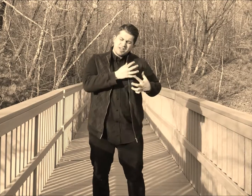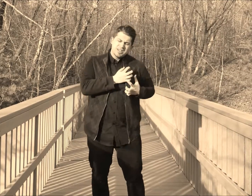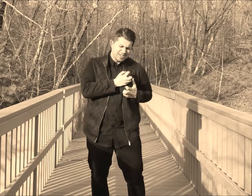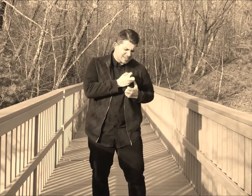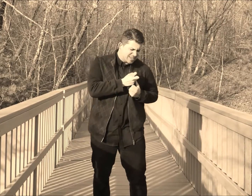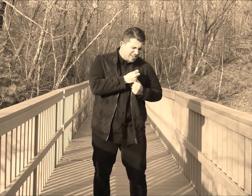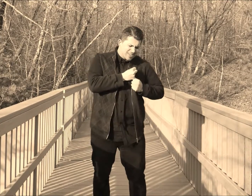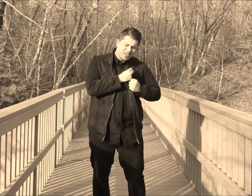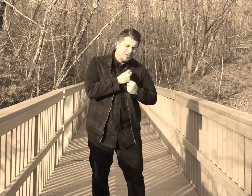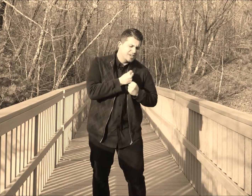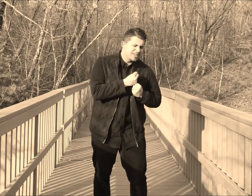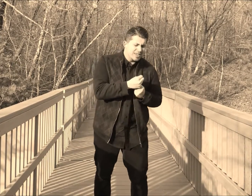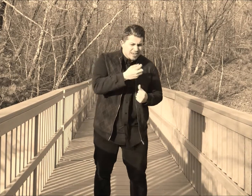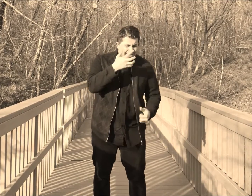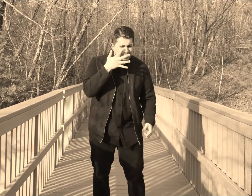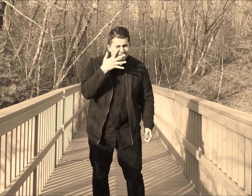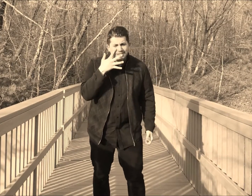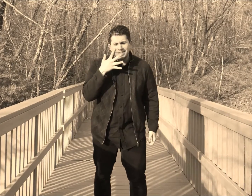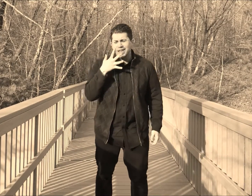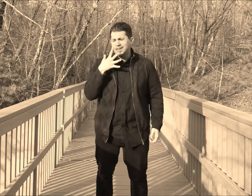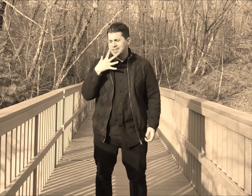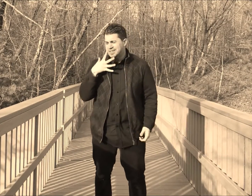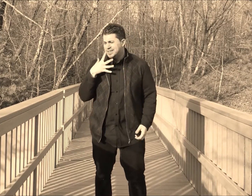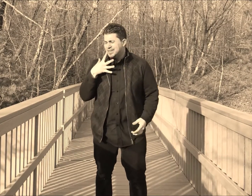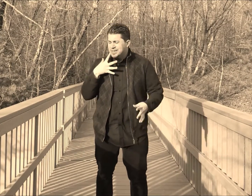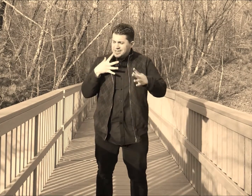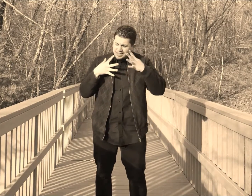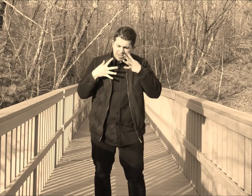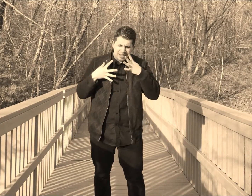No one hears, the silent tears collecting